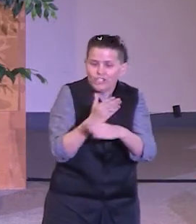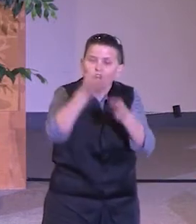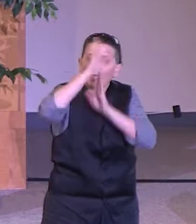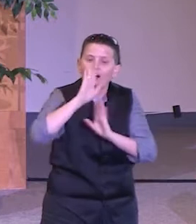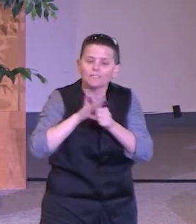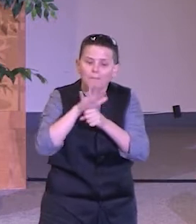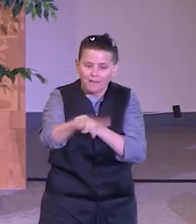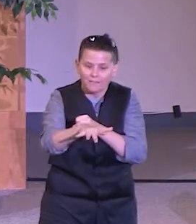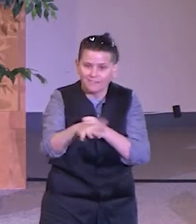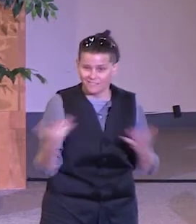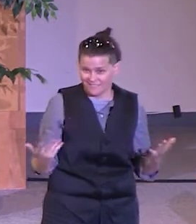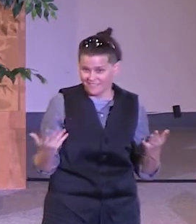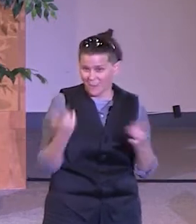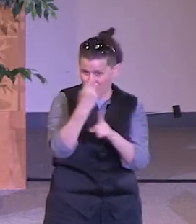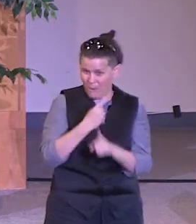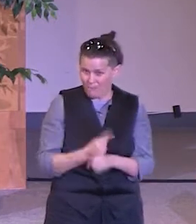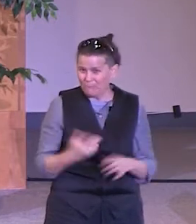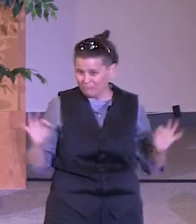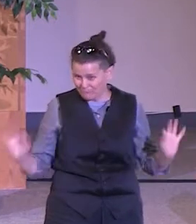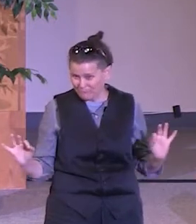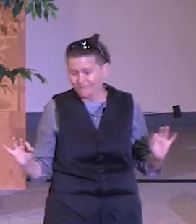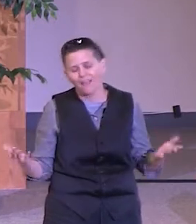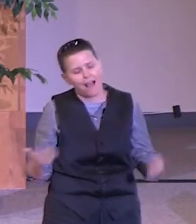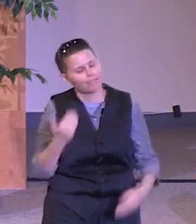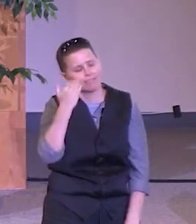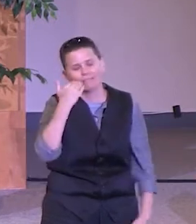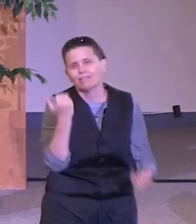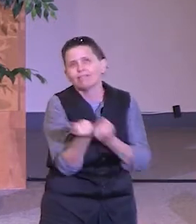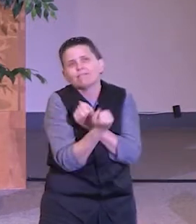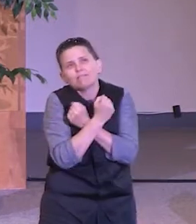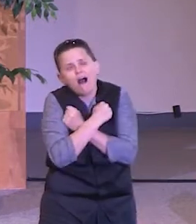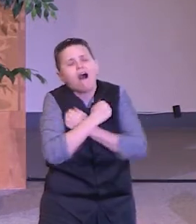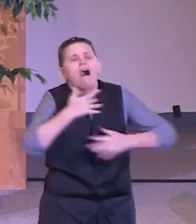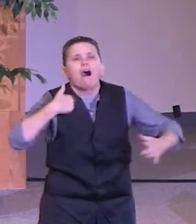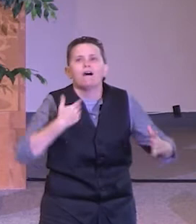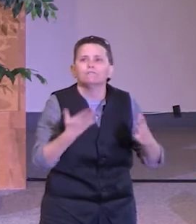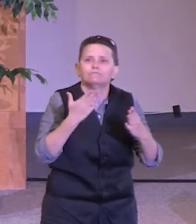I love synchronicity and divine timing. The limitless